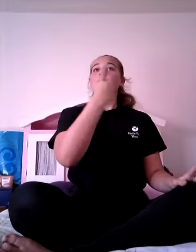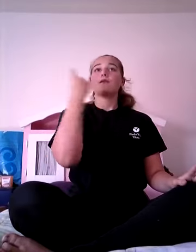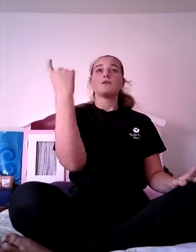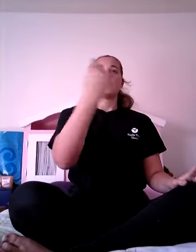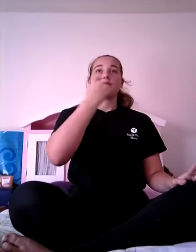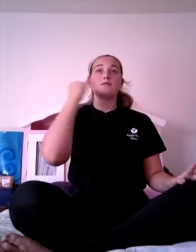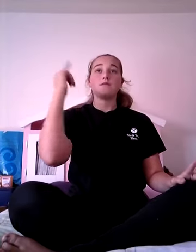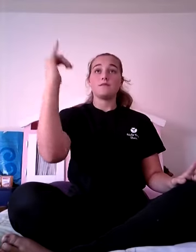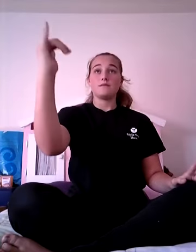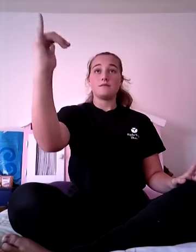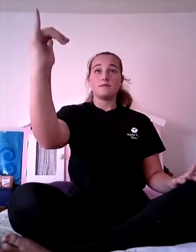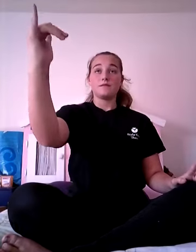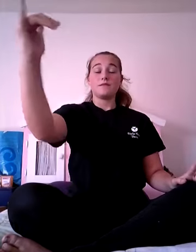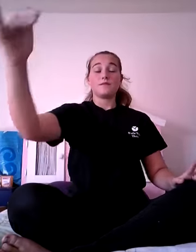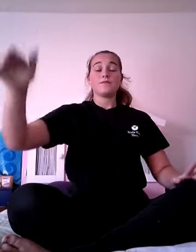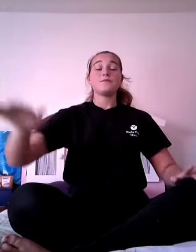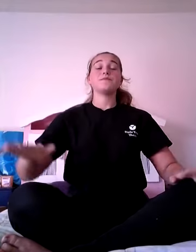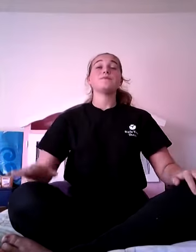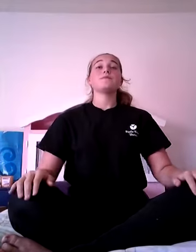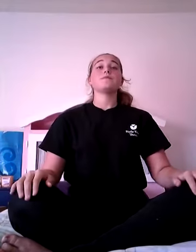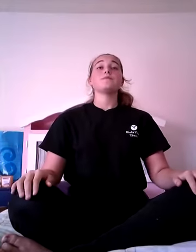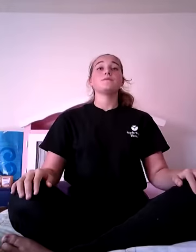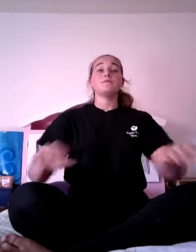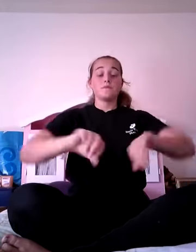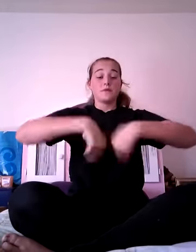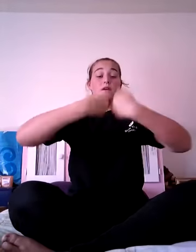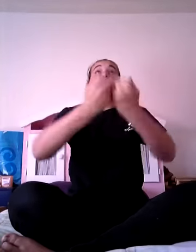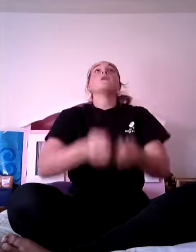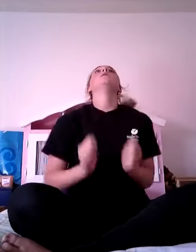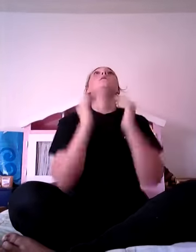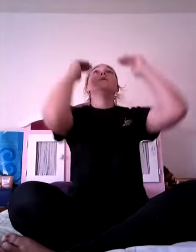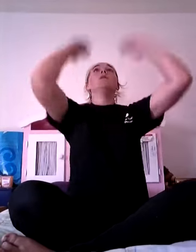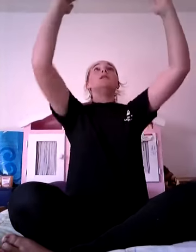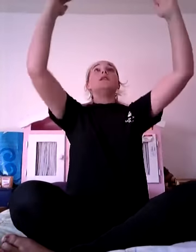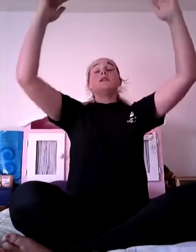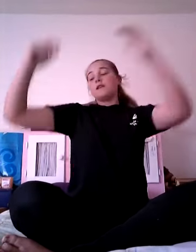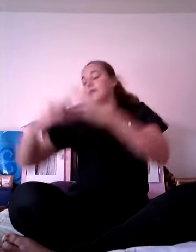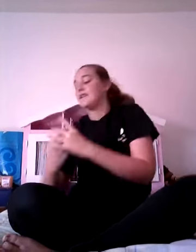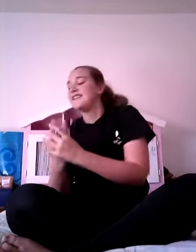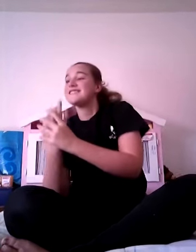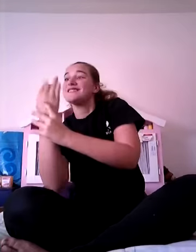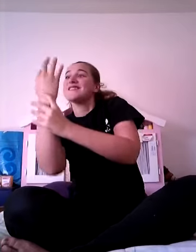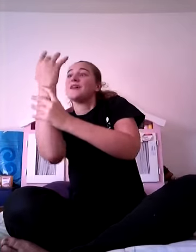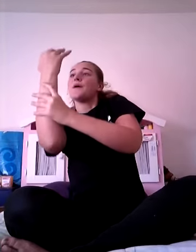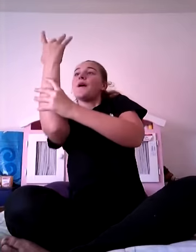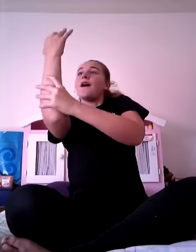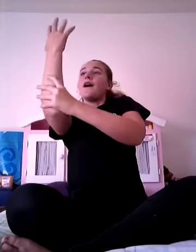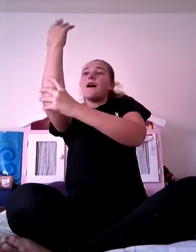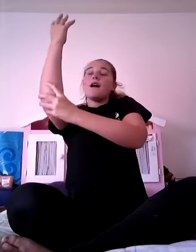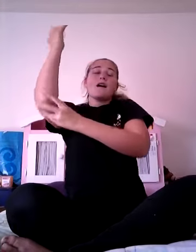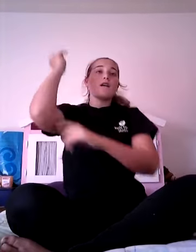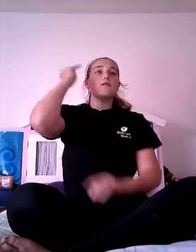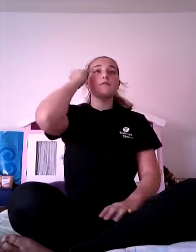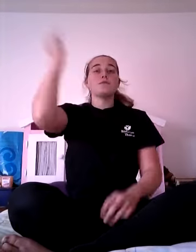in a hoop that never ends I'll hide in a circle or groan